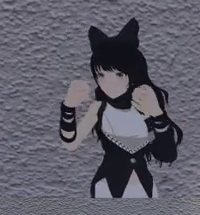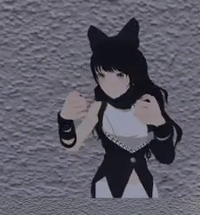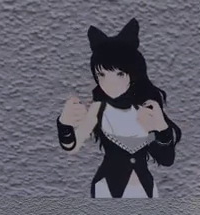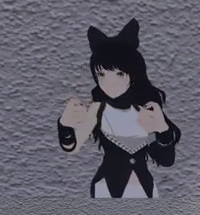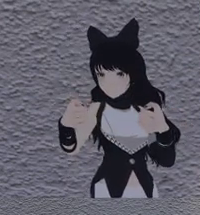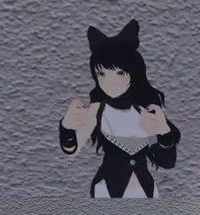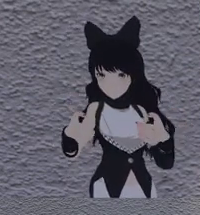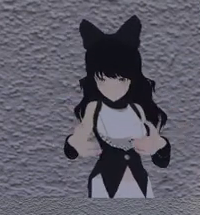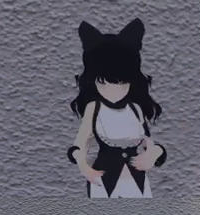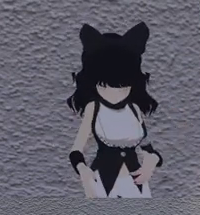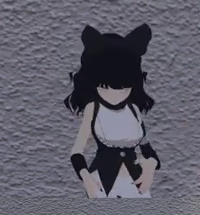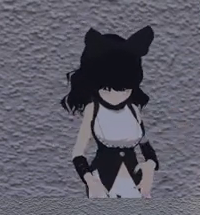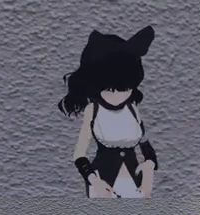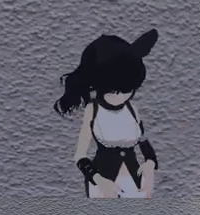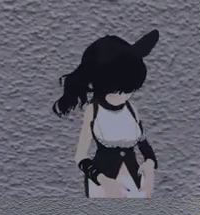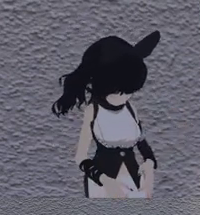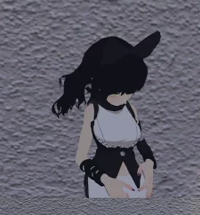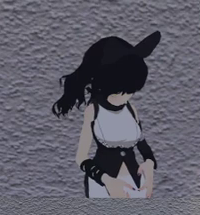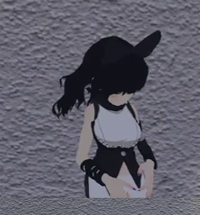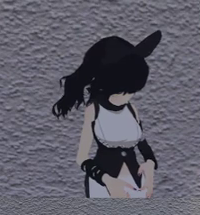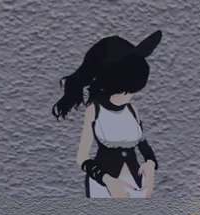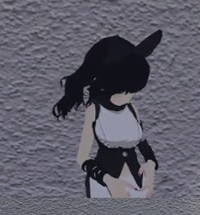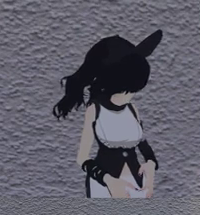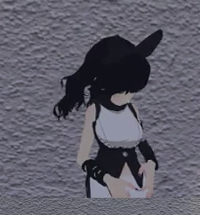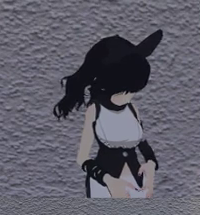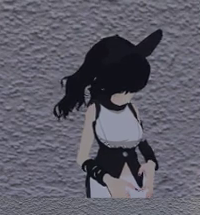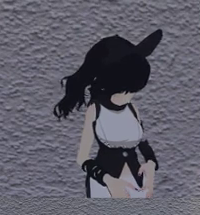place. I'm about to yawn.